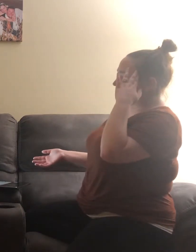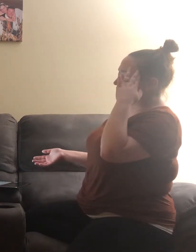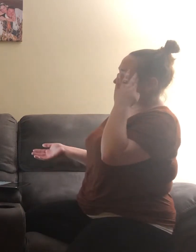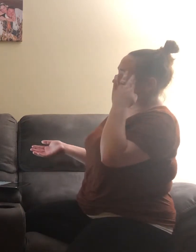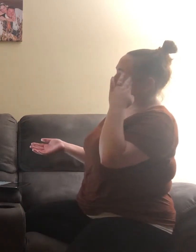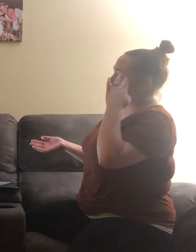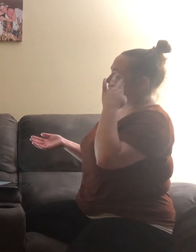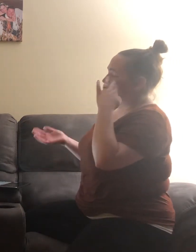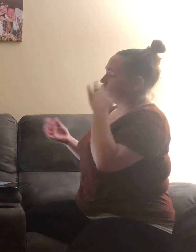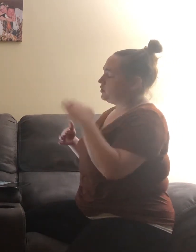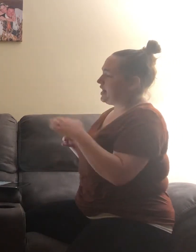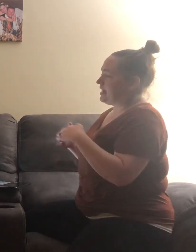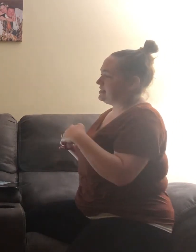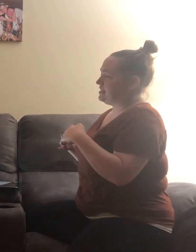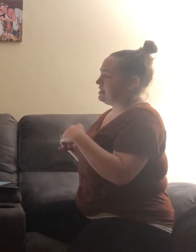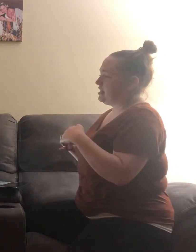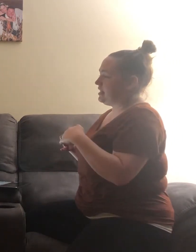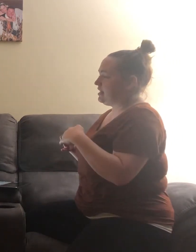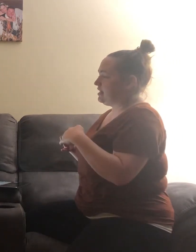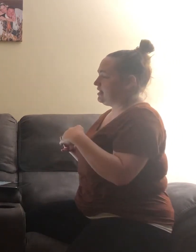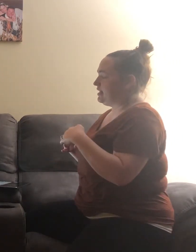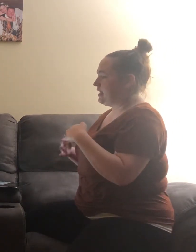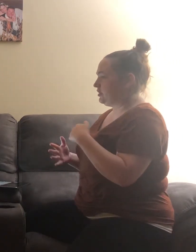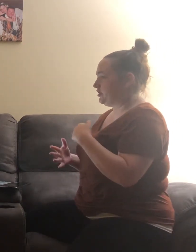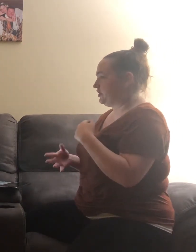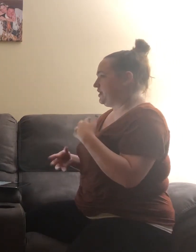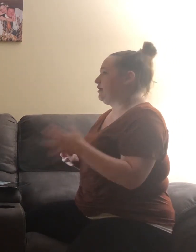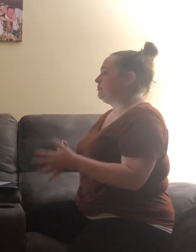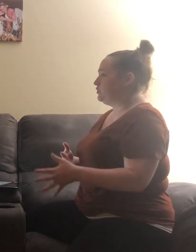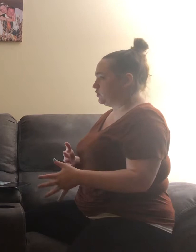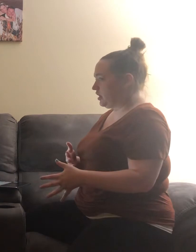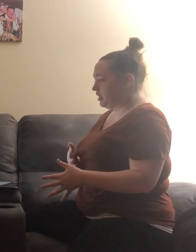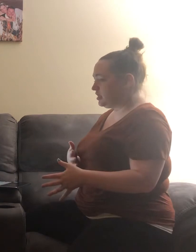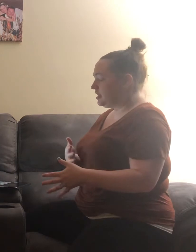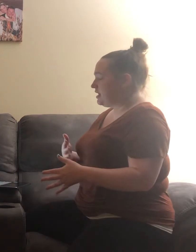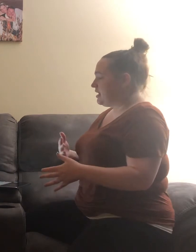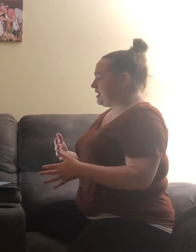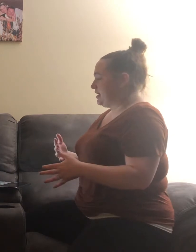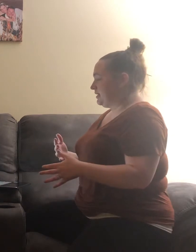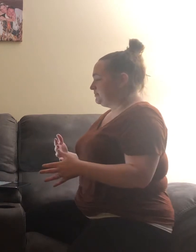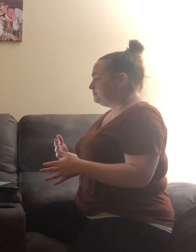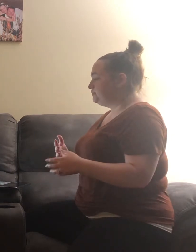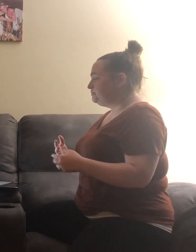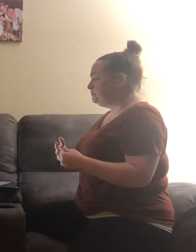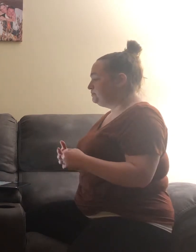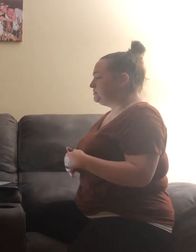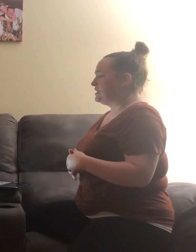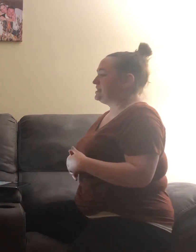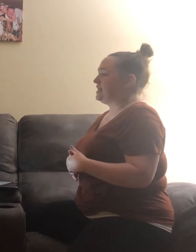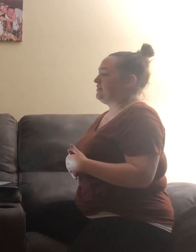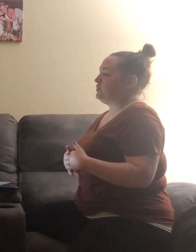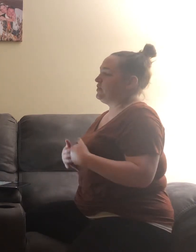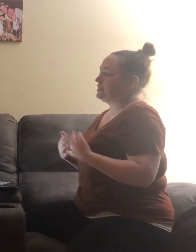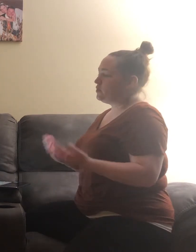your short-acting inhaler, or the albuterol, that's not giving you guys quite